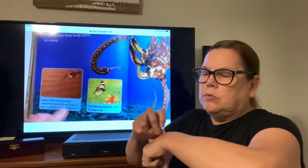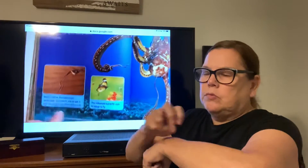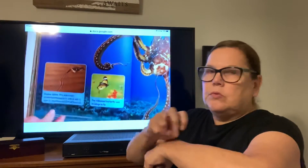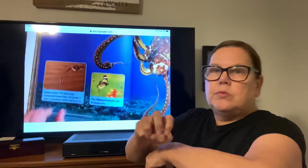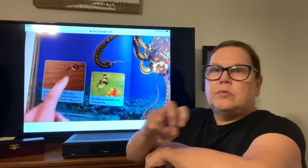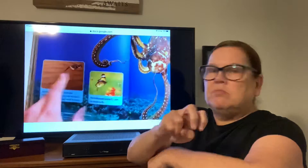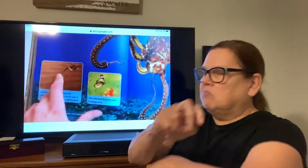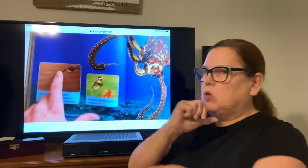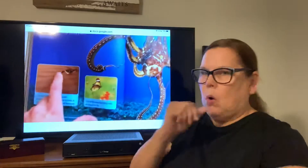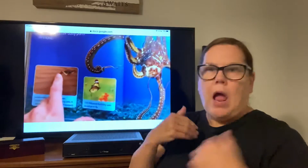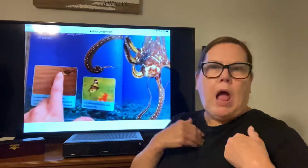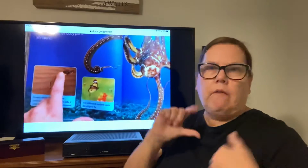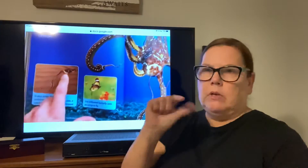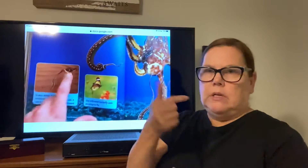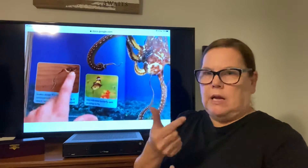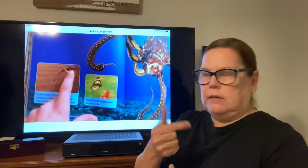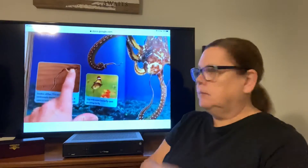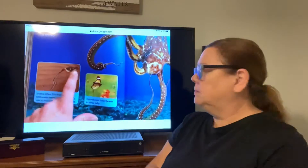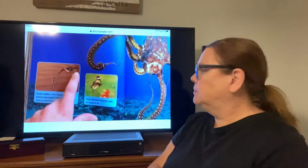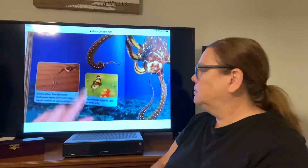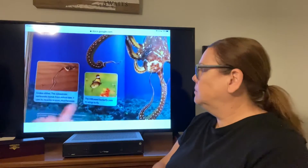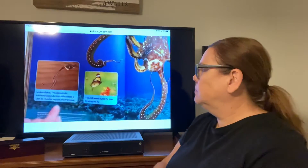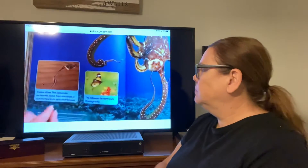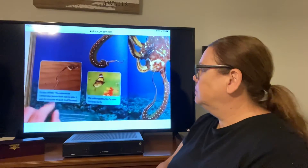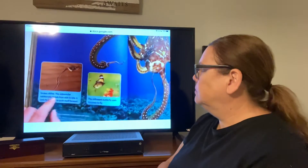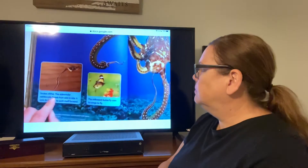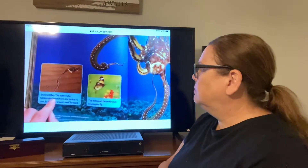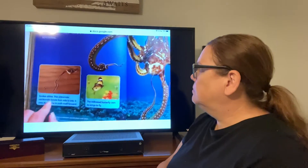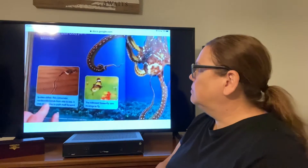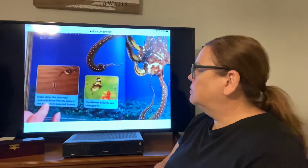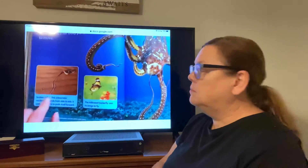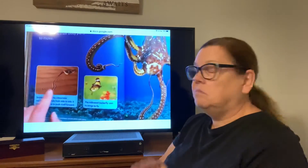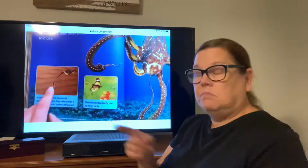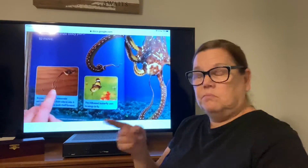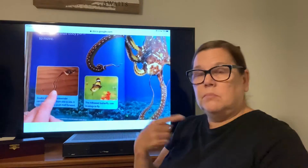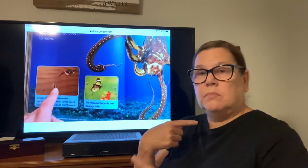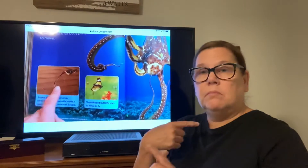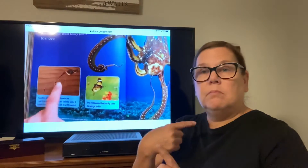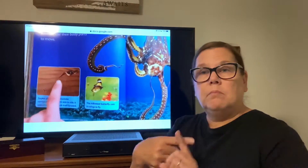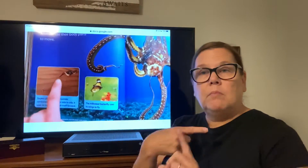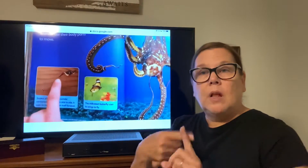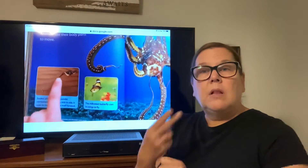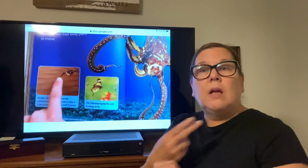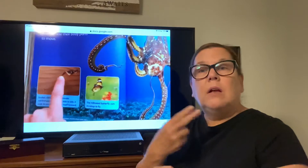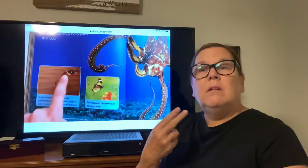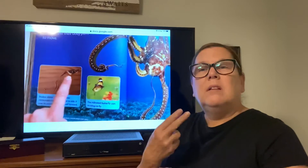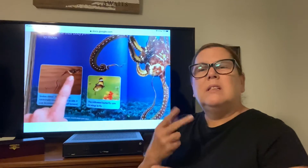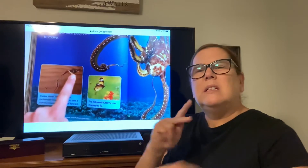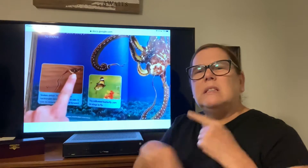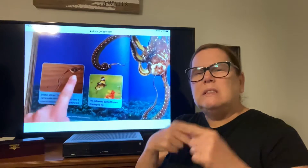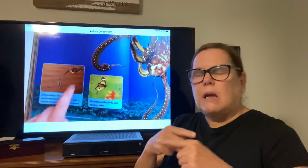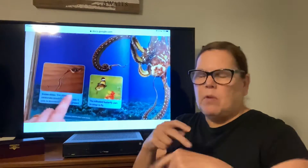so we know that snakes slither. Okay, and they also consider this a type of crawling because they're